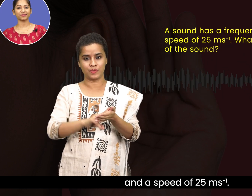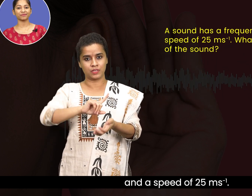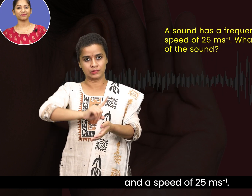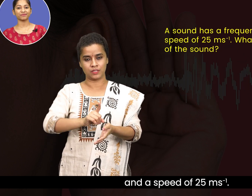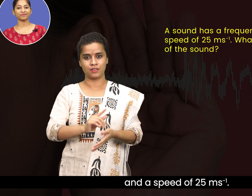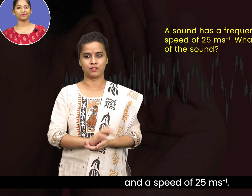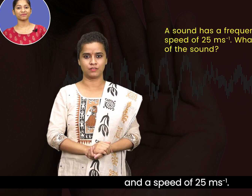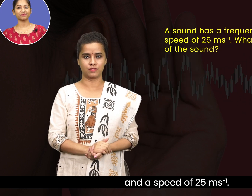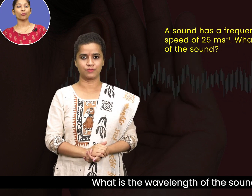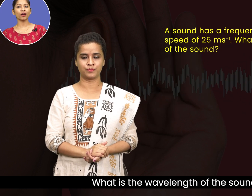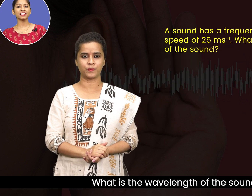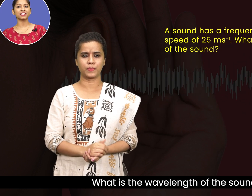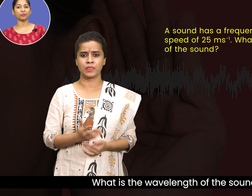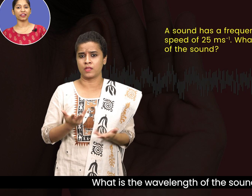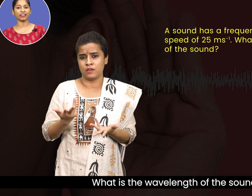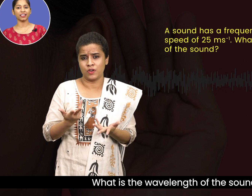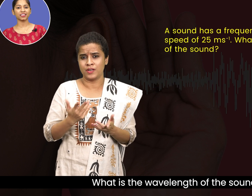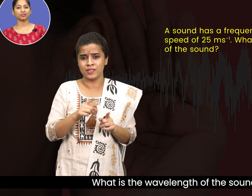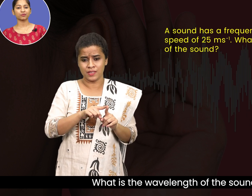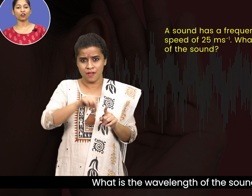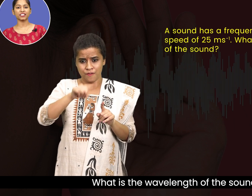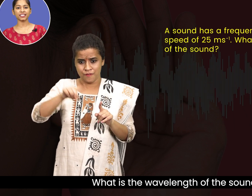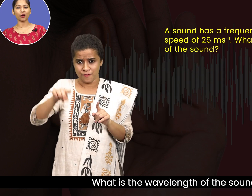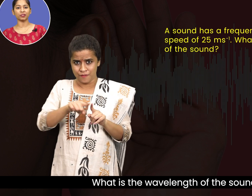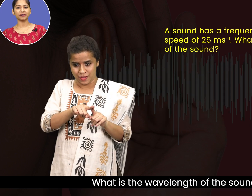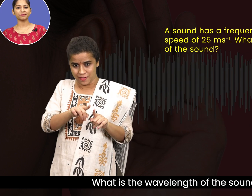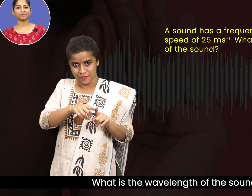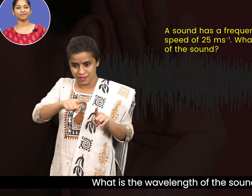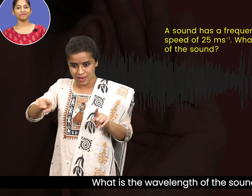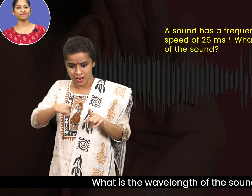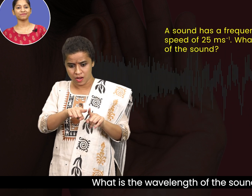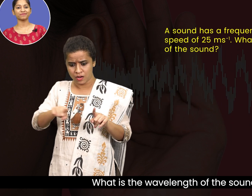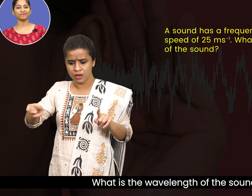second. What is the wavelength of the sound?